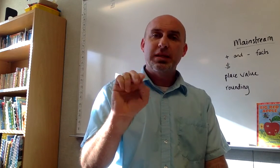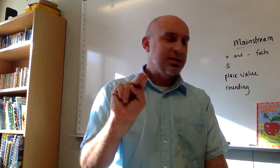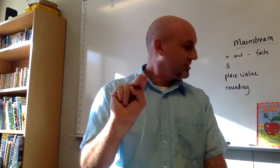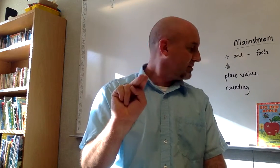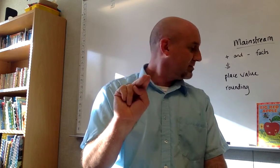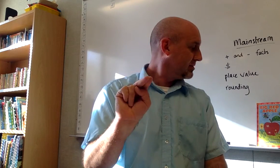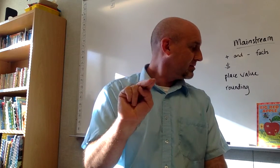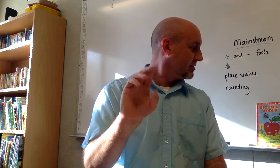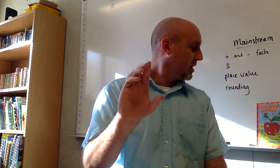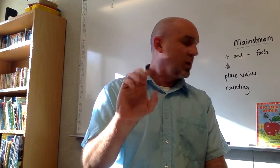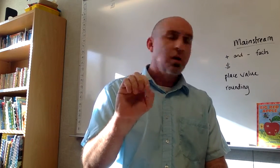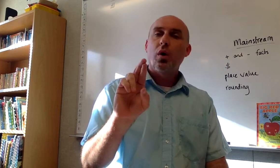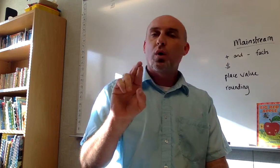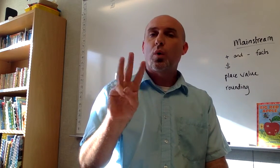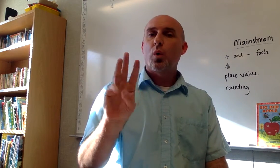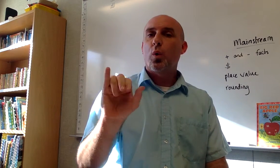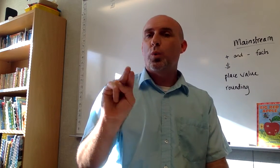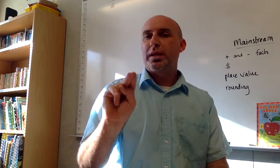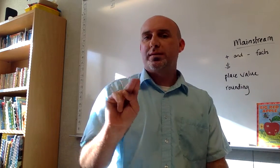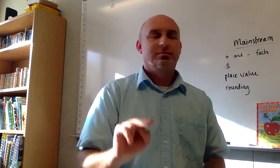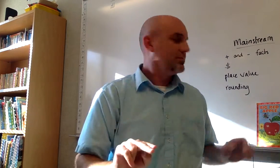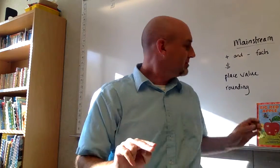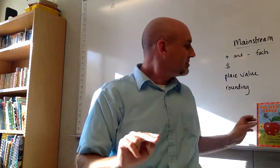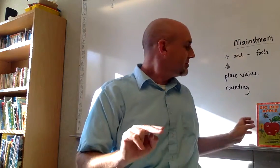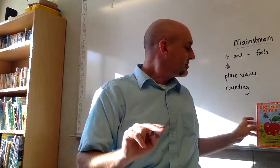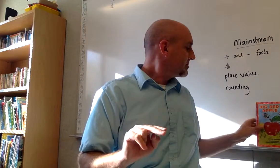Hoffman Corwin.